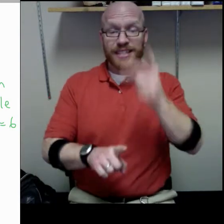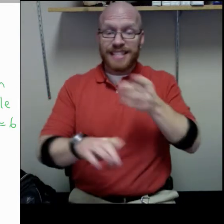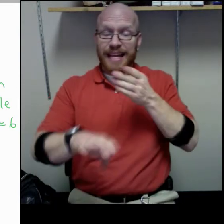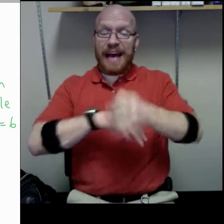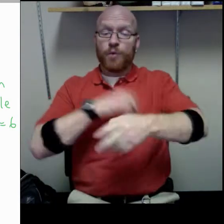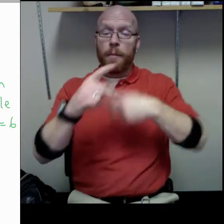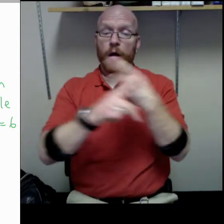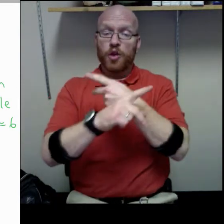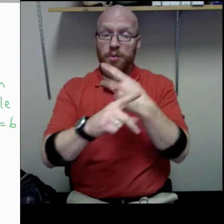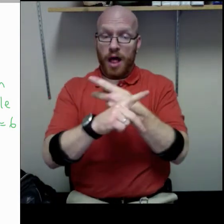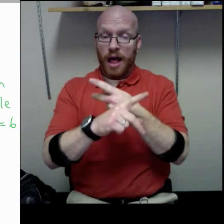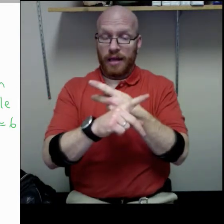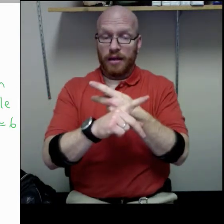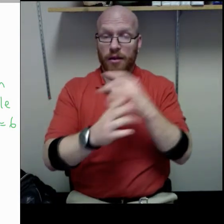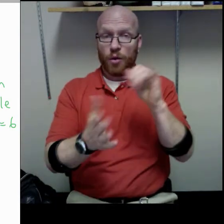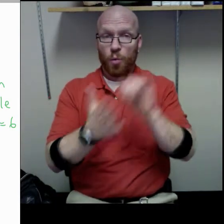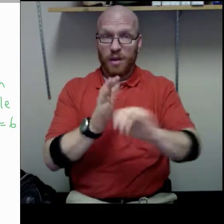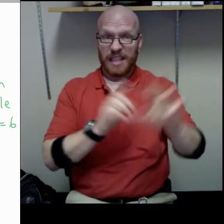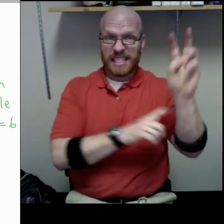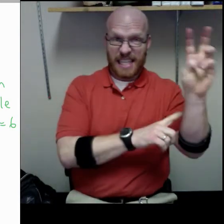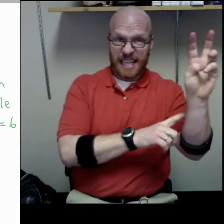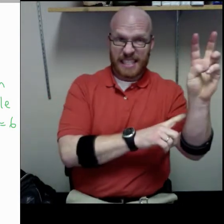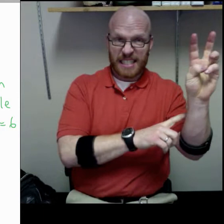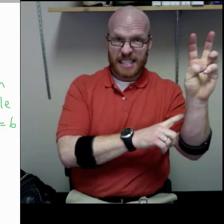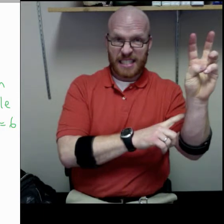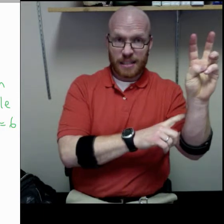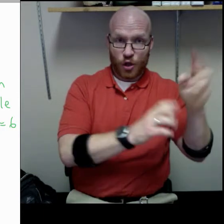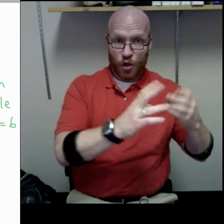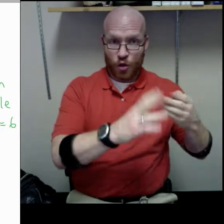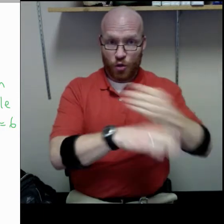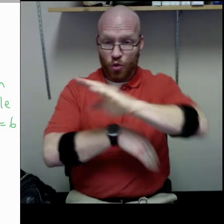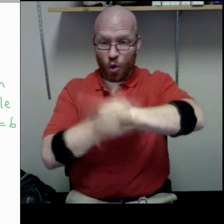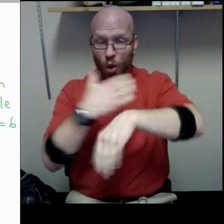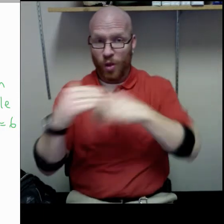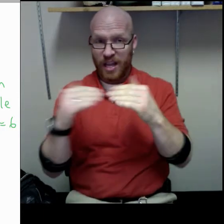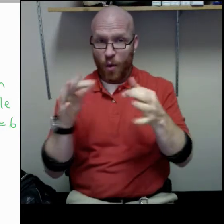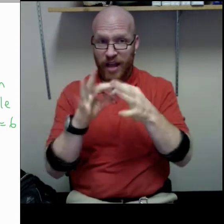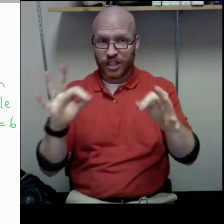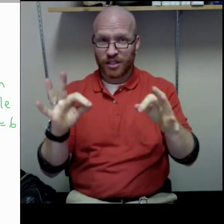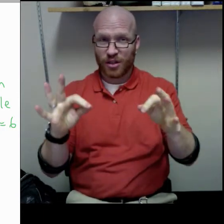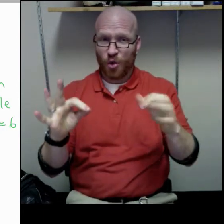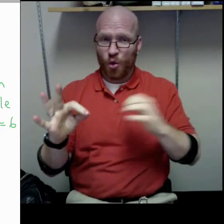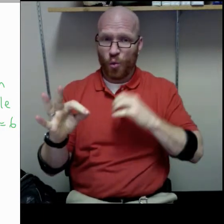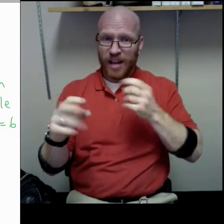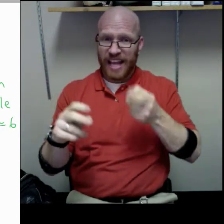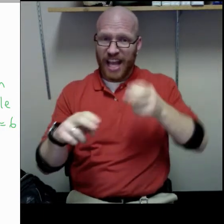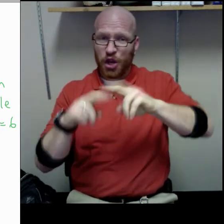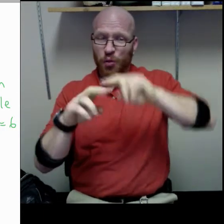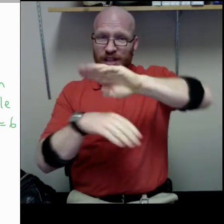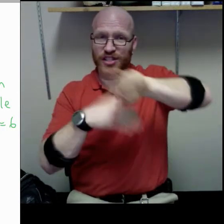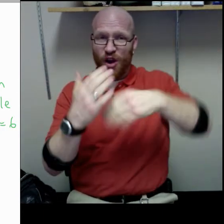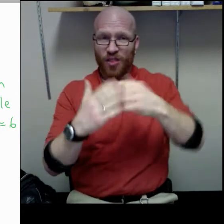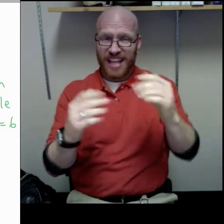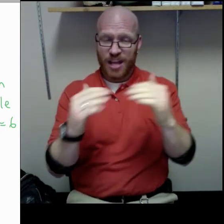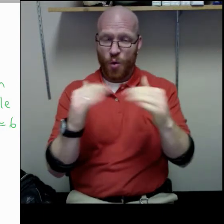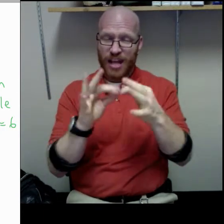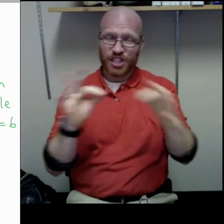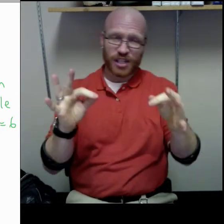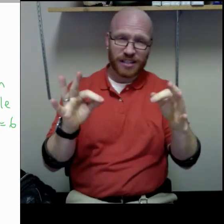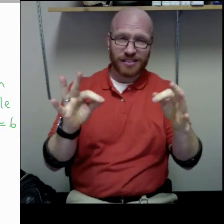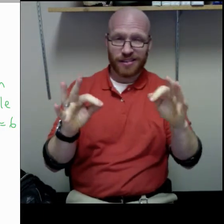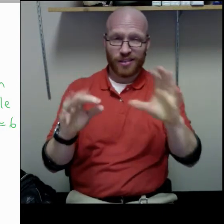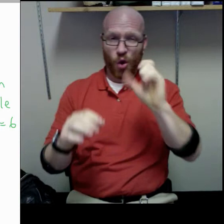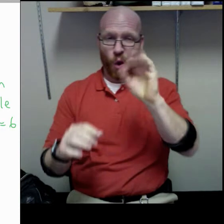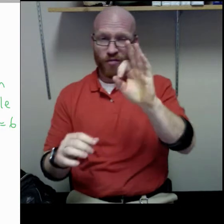As you can see, after we multiplied with the 6 through the whole equation, we increased the